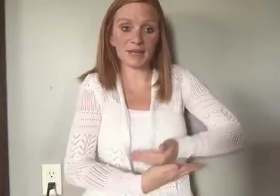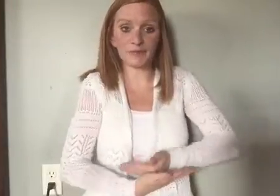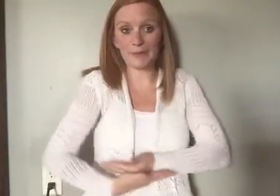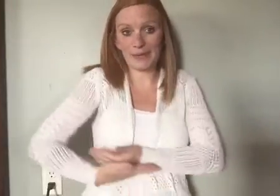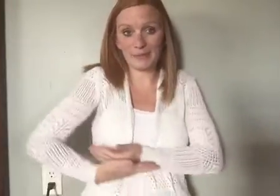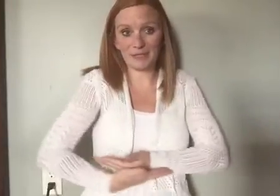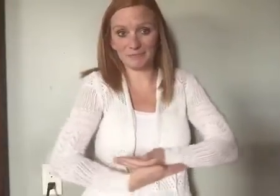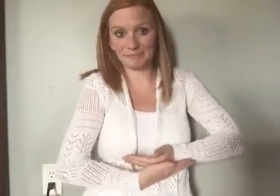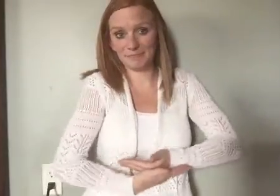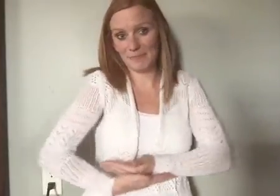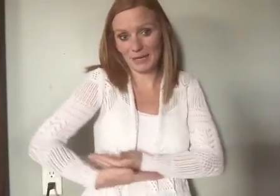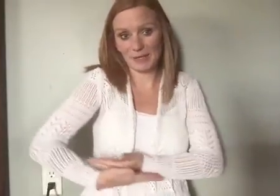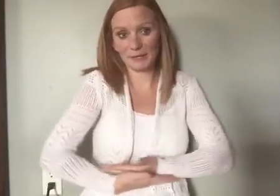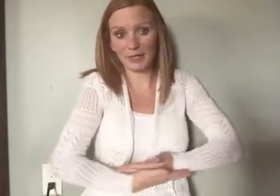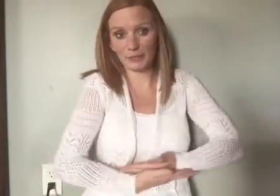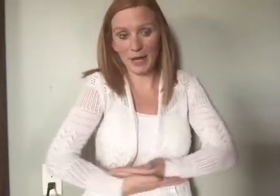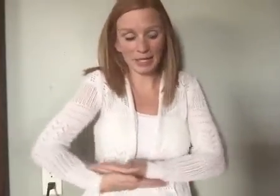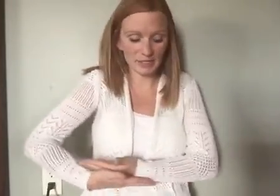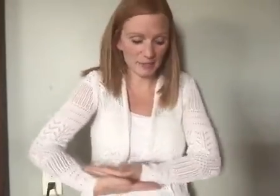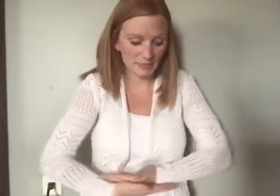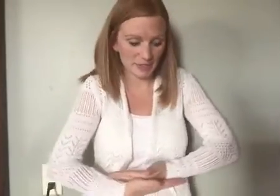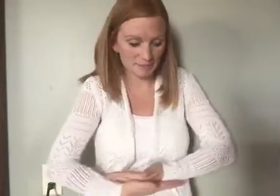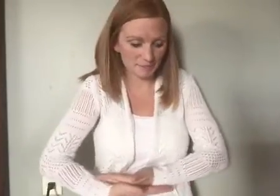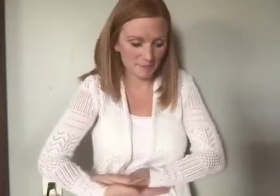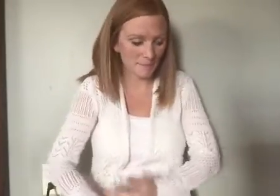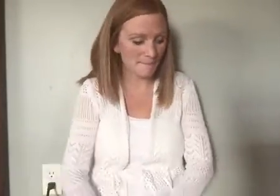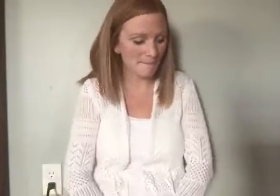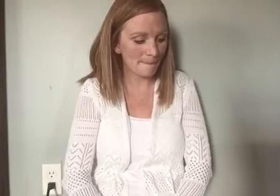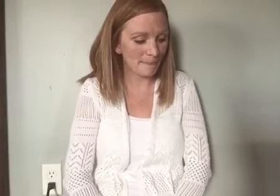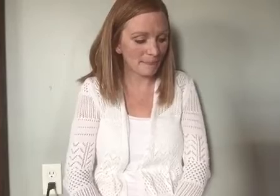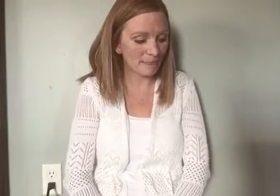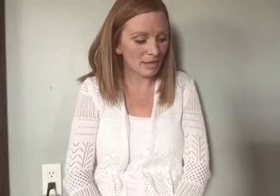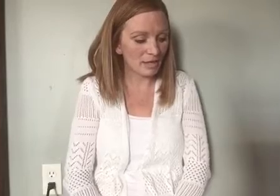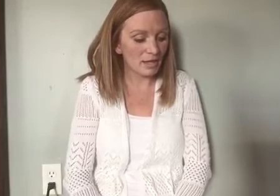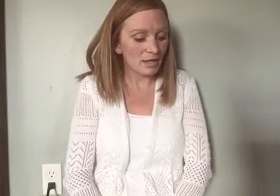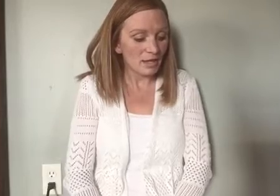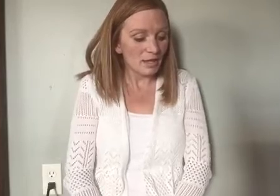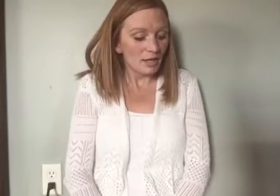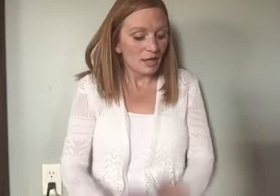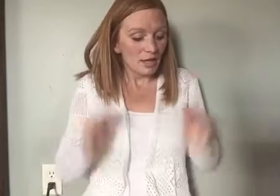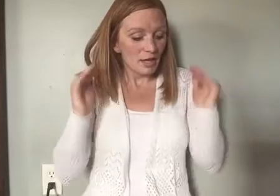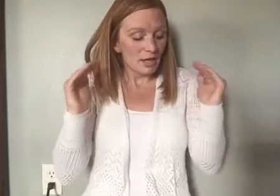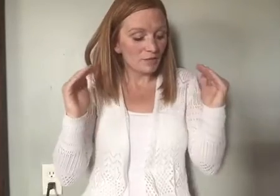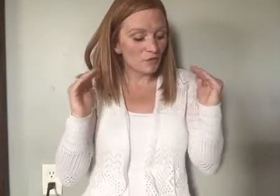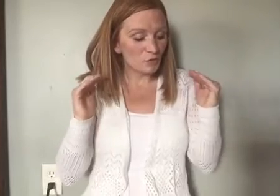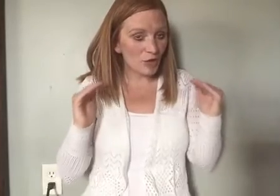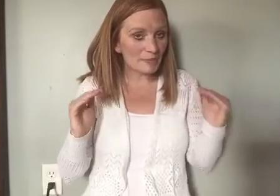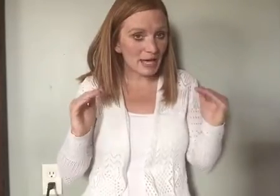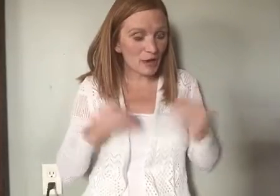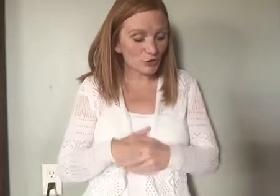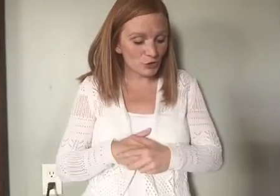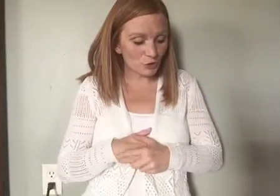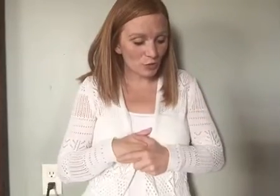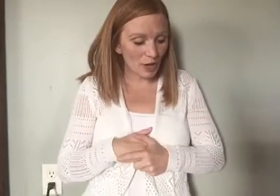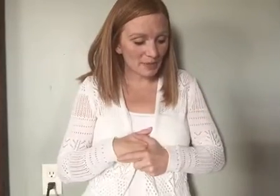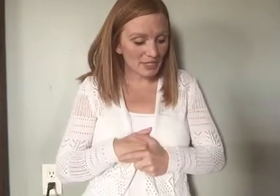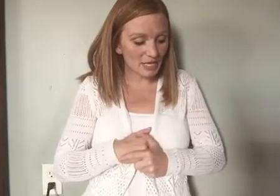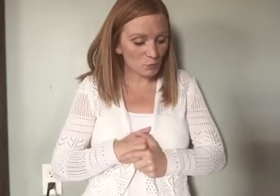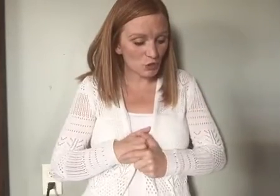for baby, like you're rocking a baby. If you drop down to the second portion